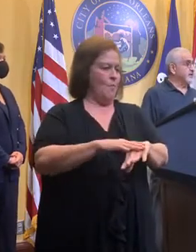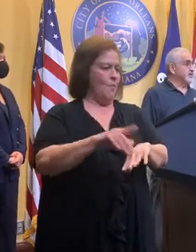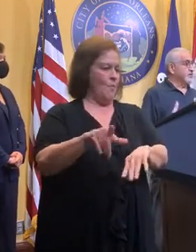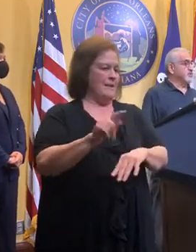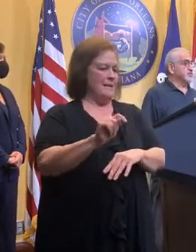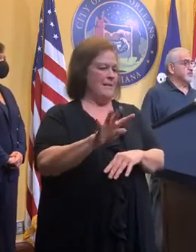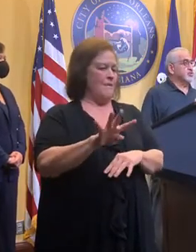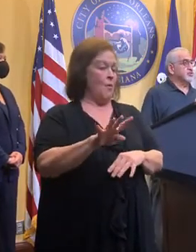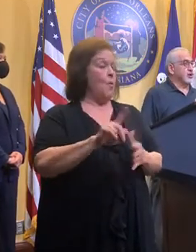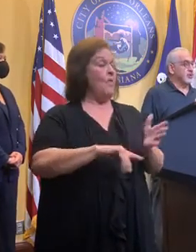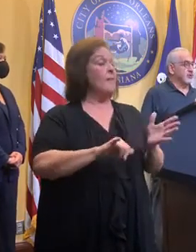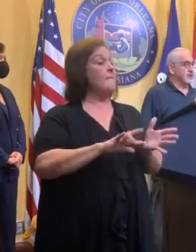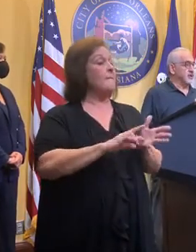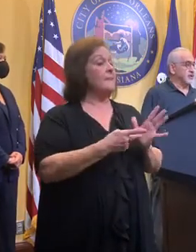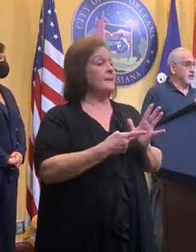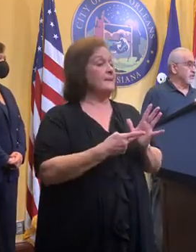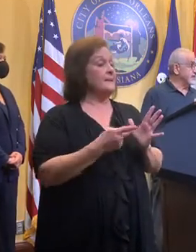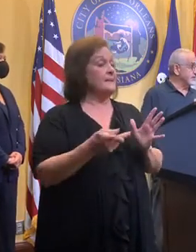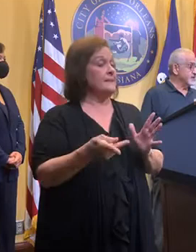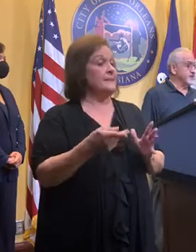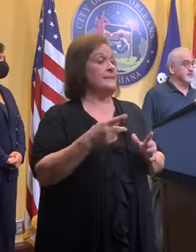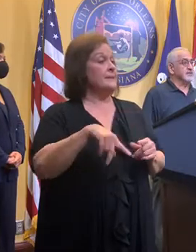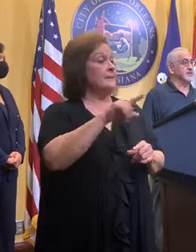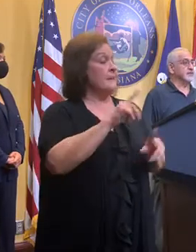What that means also to our